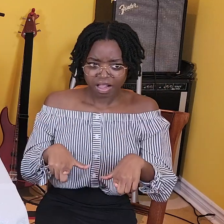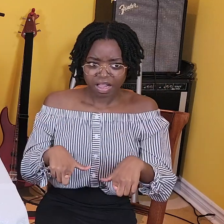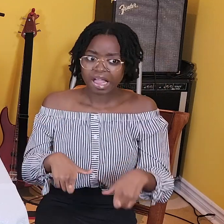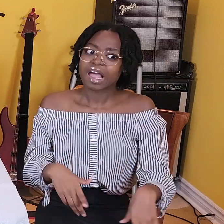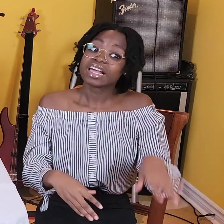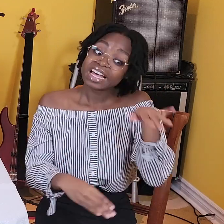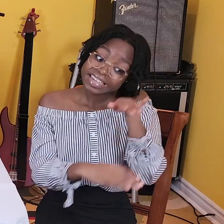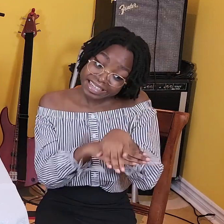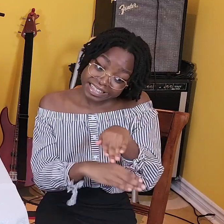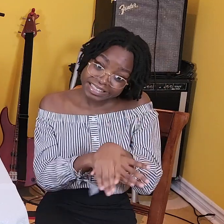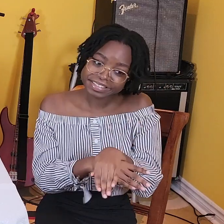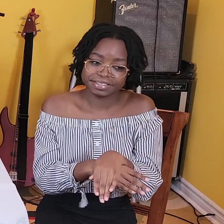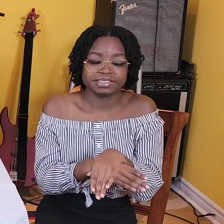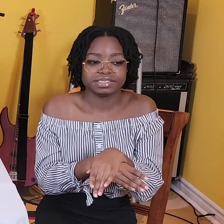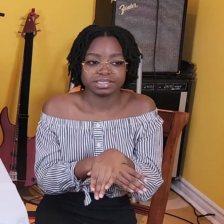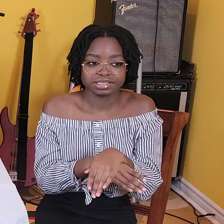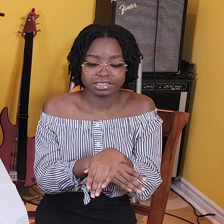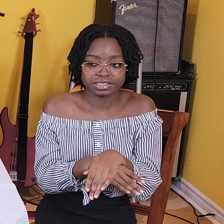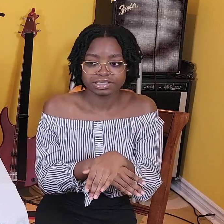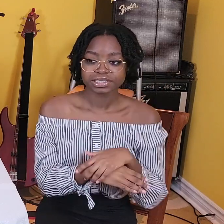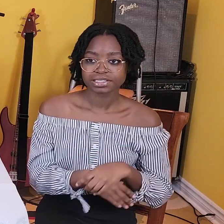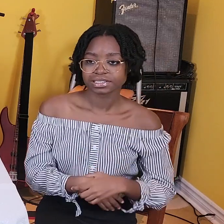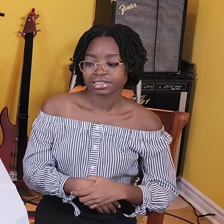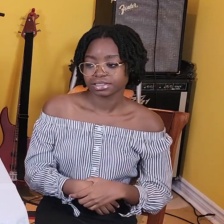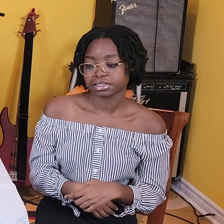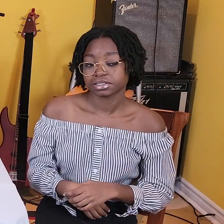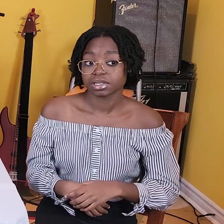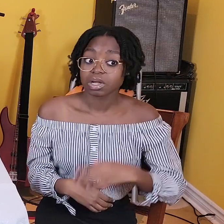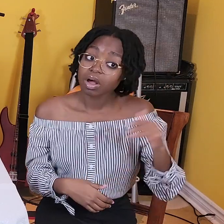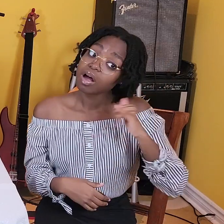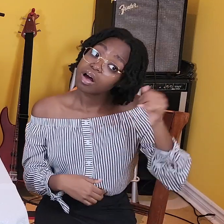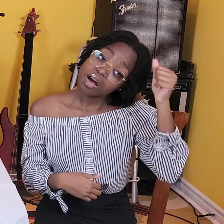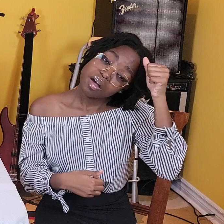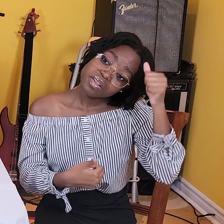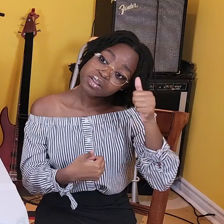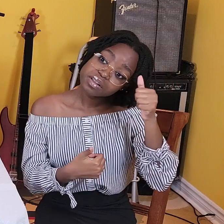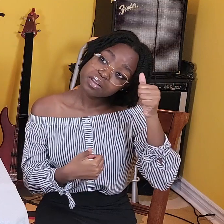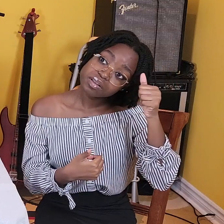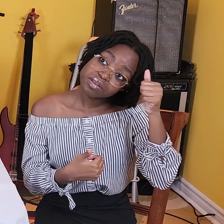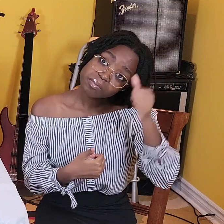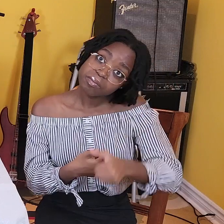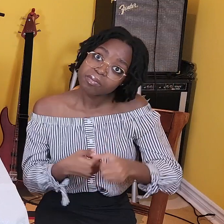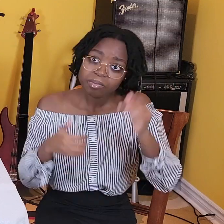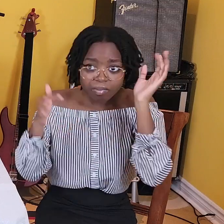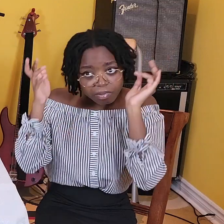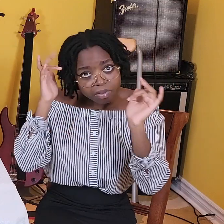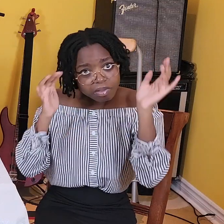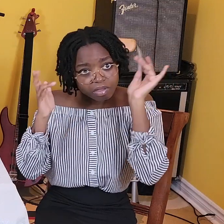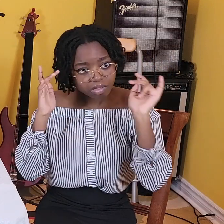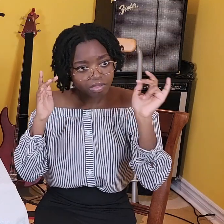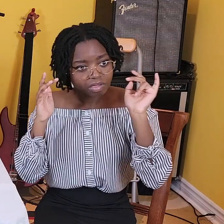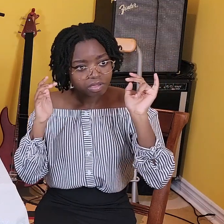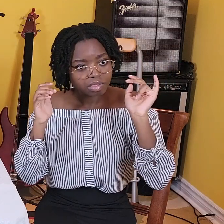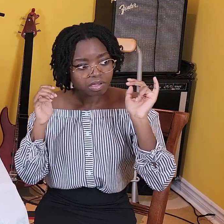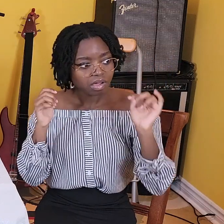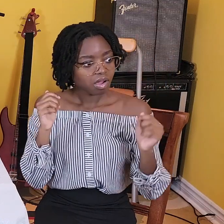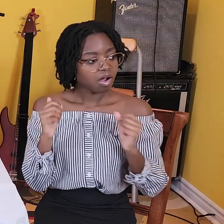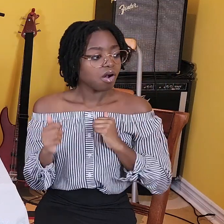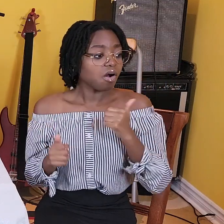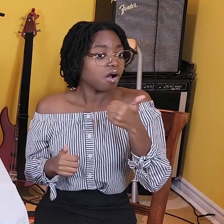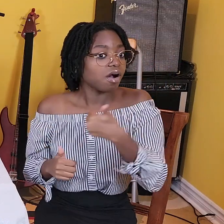nighttime. But I want us also to think about and reflect upon ourselves, our selfish